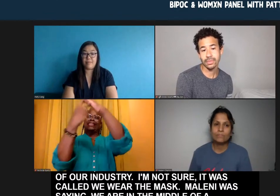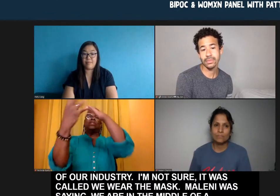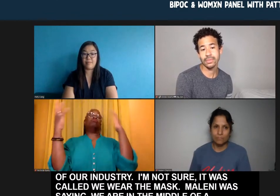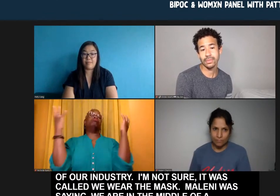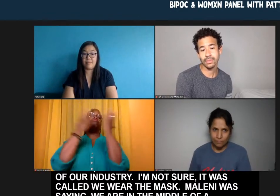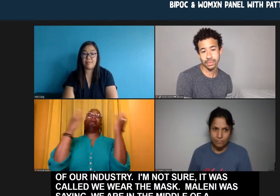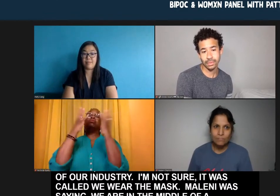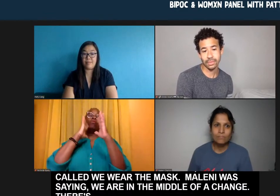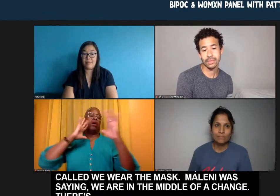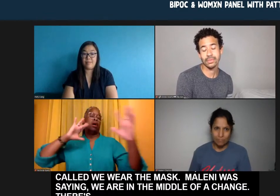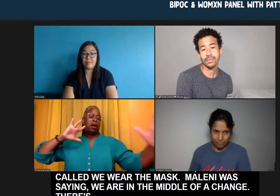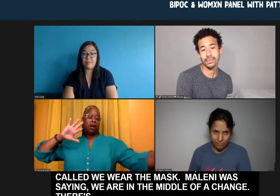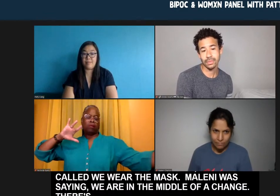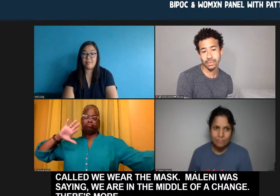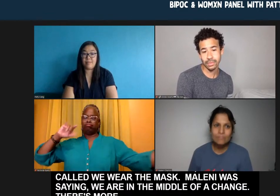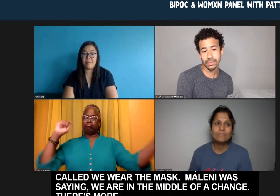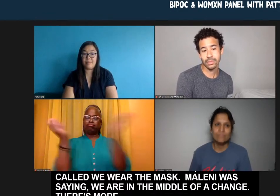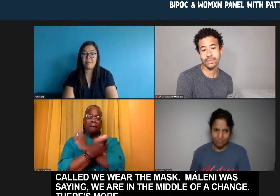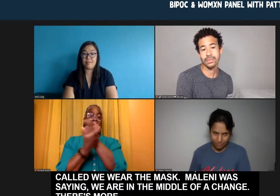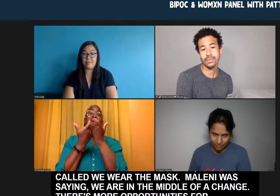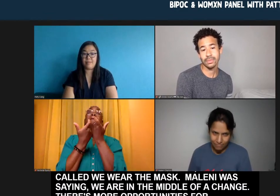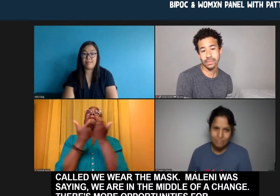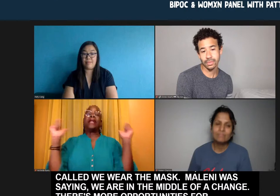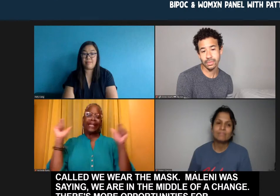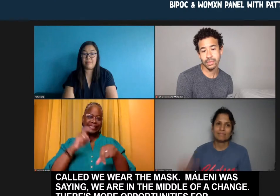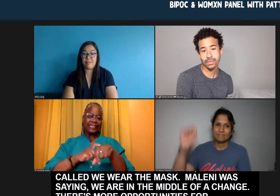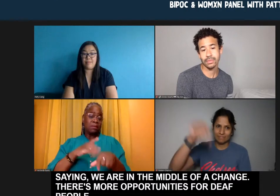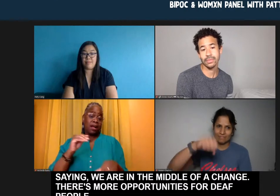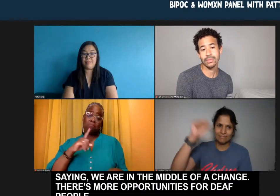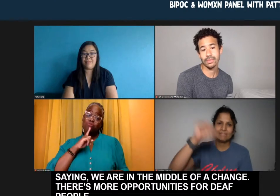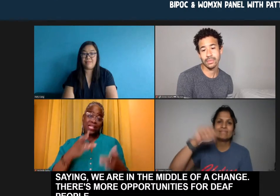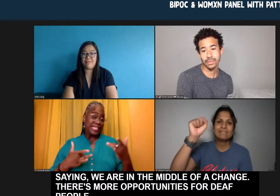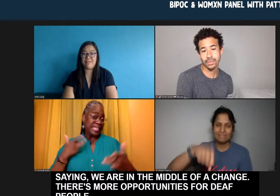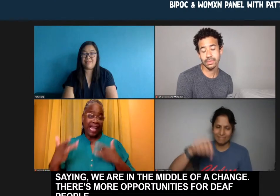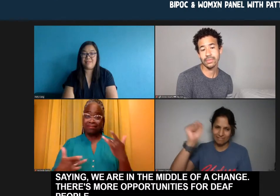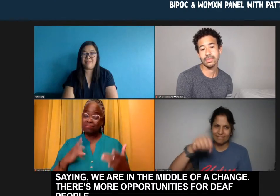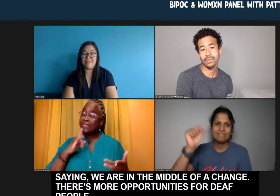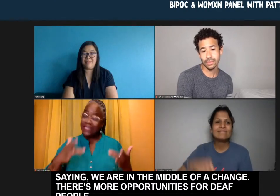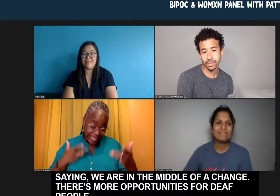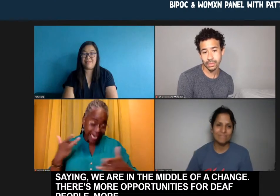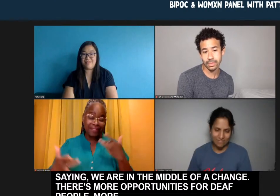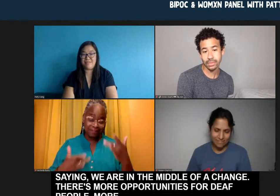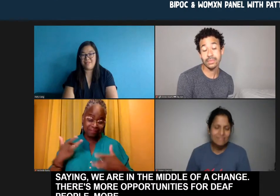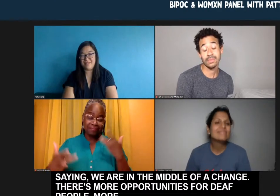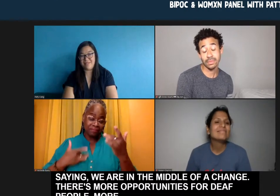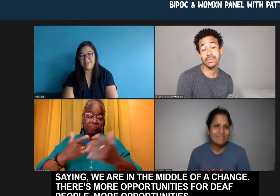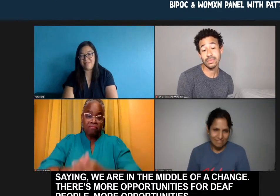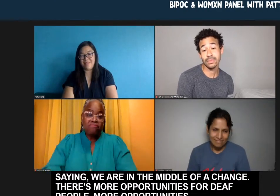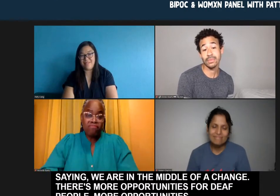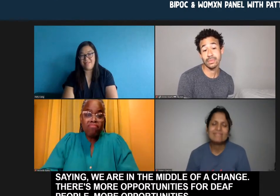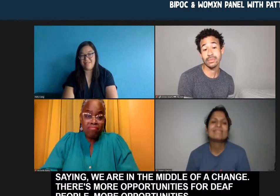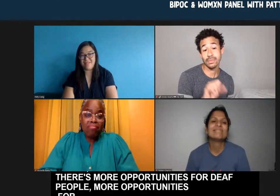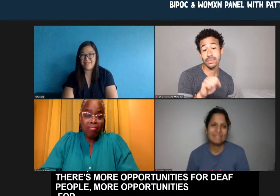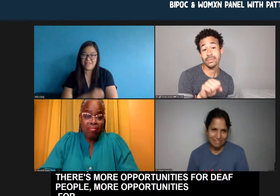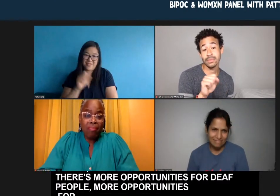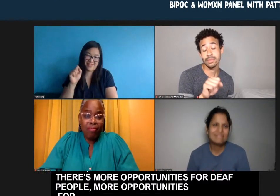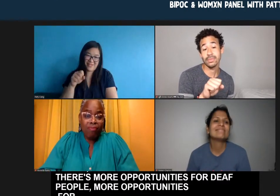opportunities for deaf people, more opportunities for BIPOC people. I can see the change happening, and we are right in the middle of it, and it's humongous, and it's very